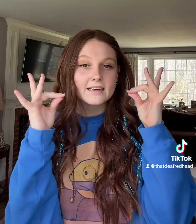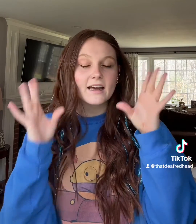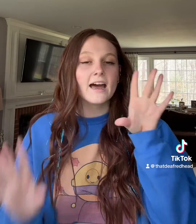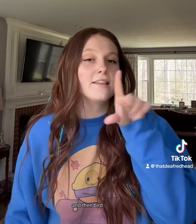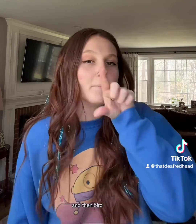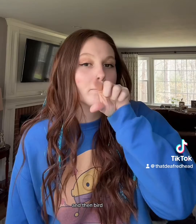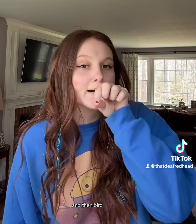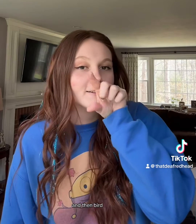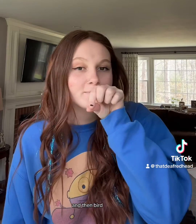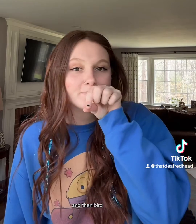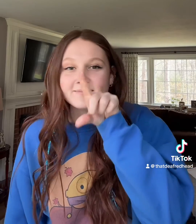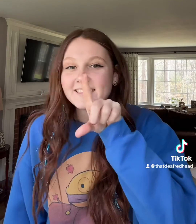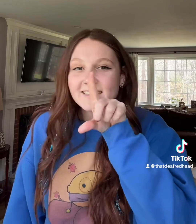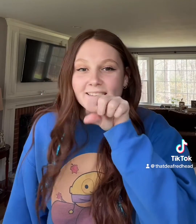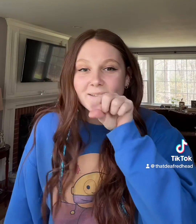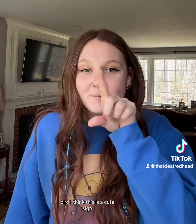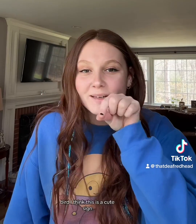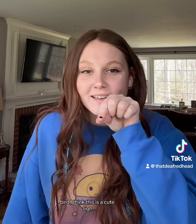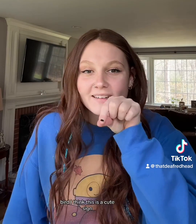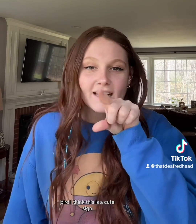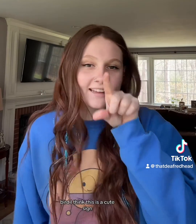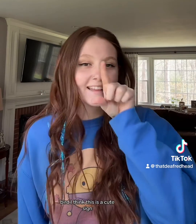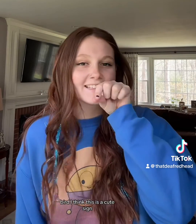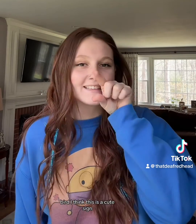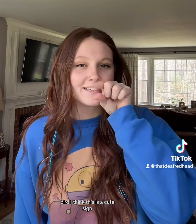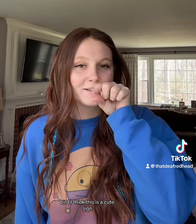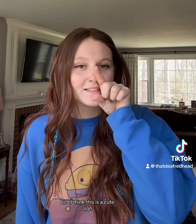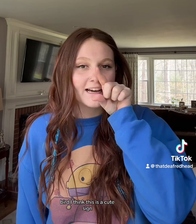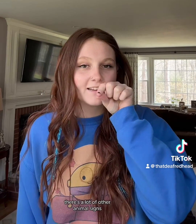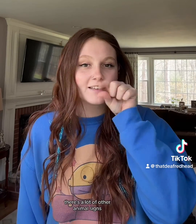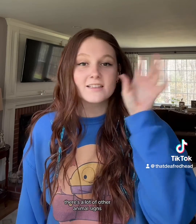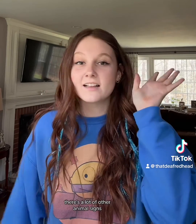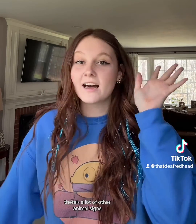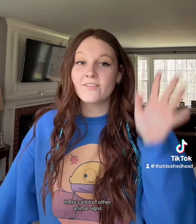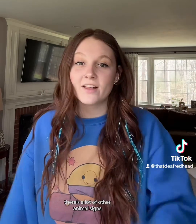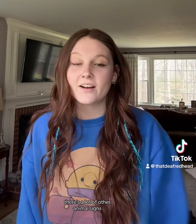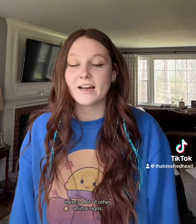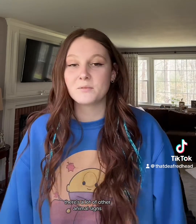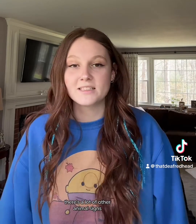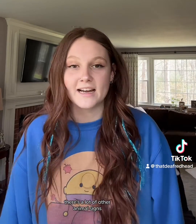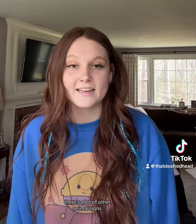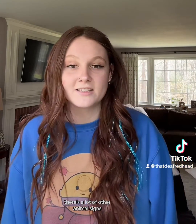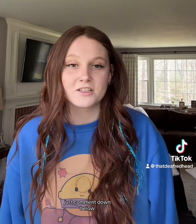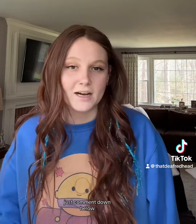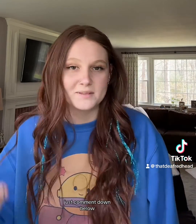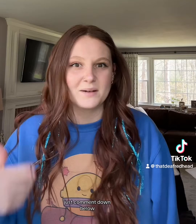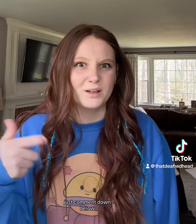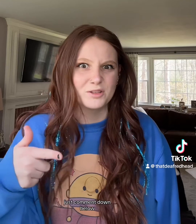and then bird. Bird. I think this is a cute sign. There's a lot of other animal signs. Just comment down below which one